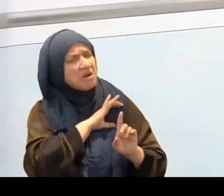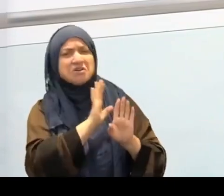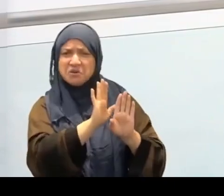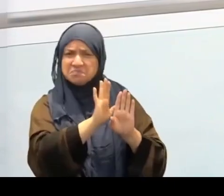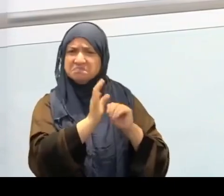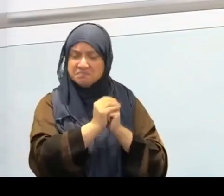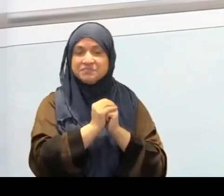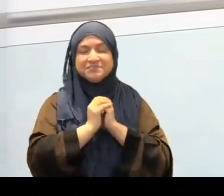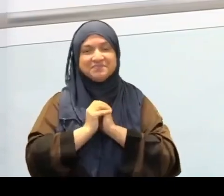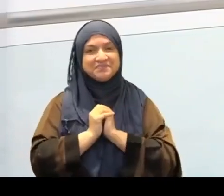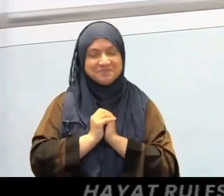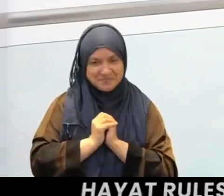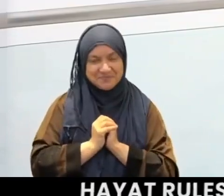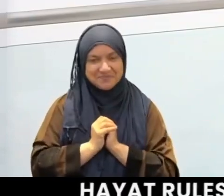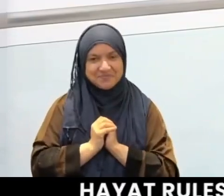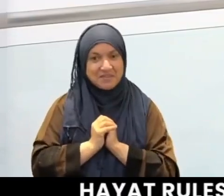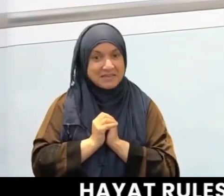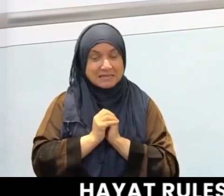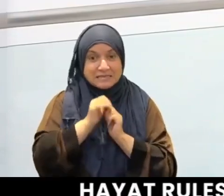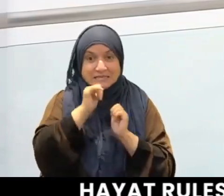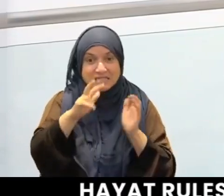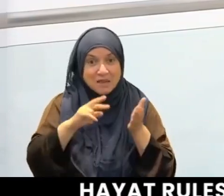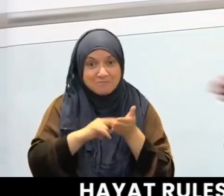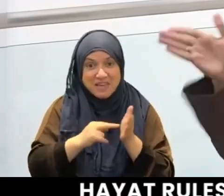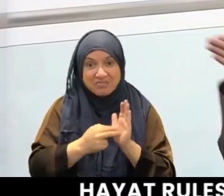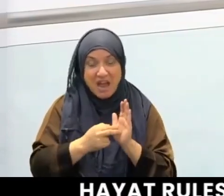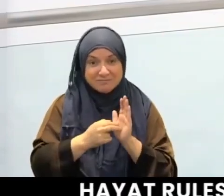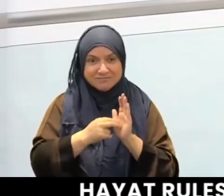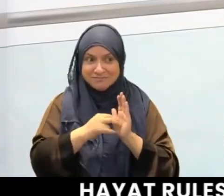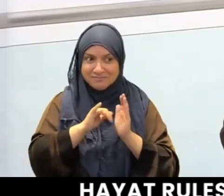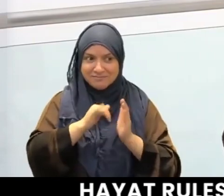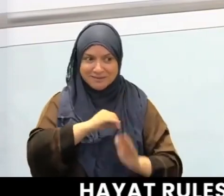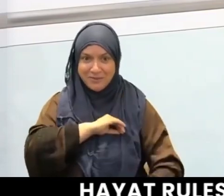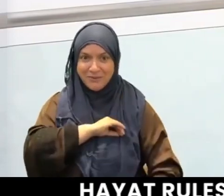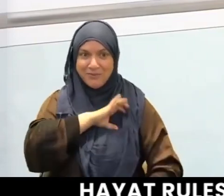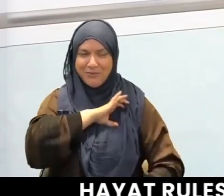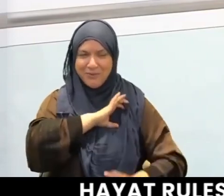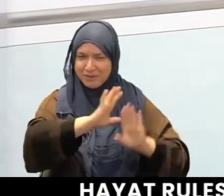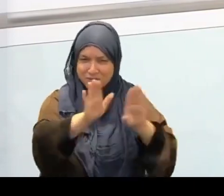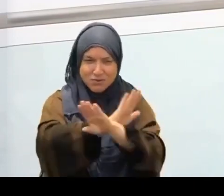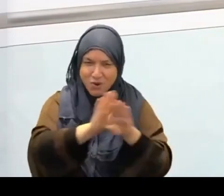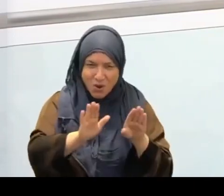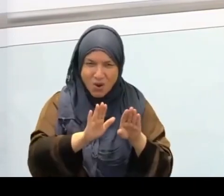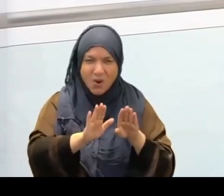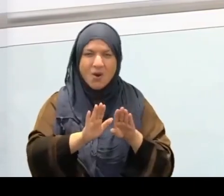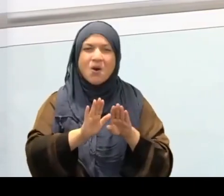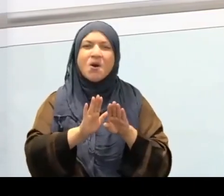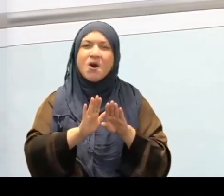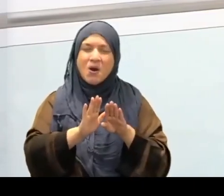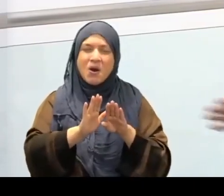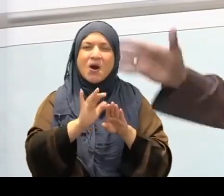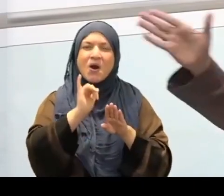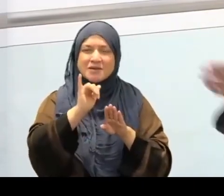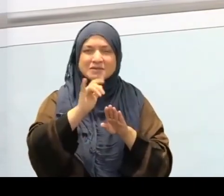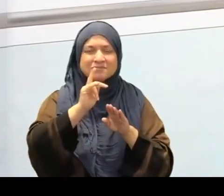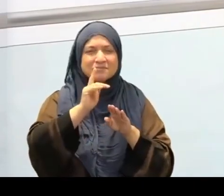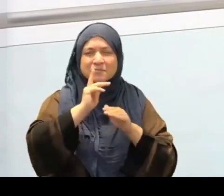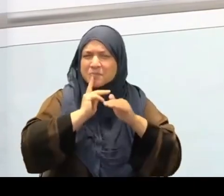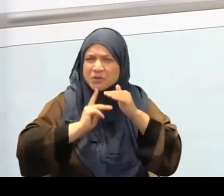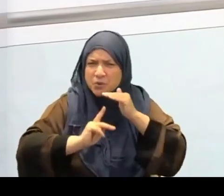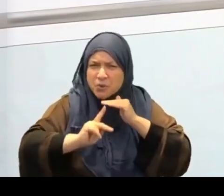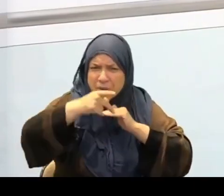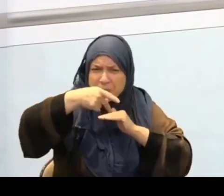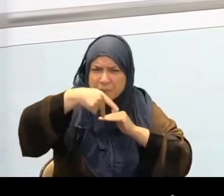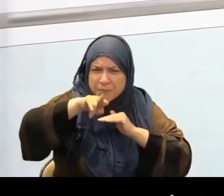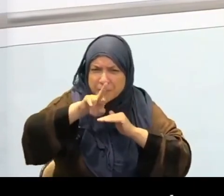assertive where they need to be. Hayat rules out arrogance, not assertiveness. Hayat rules out indecency,